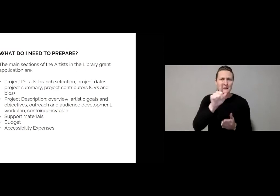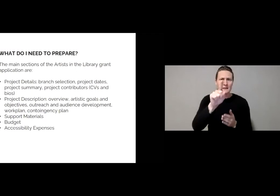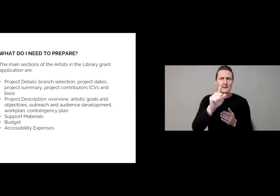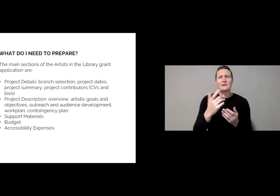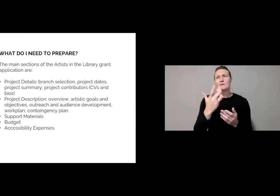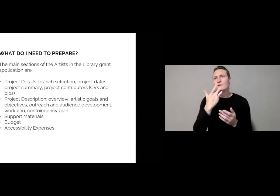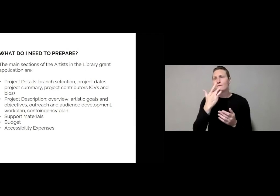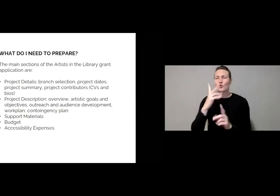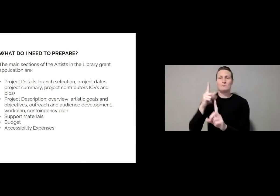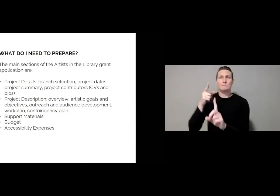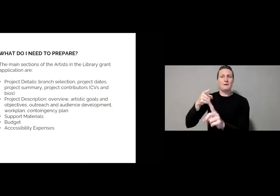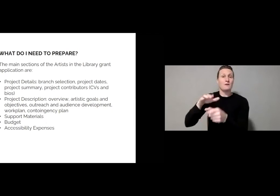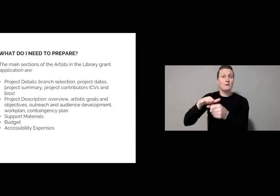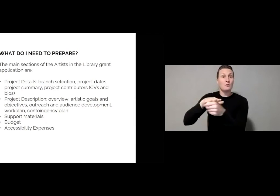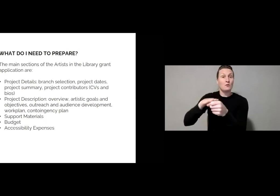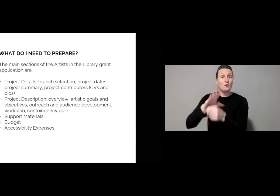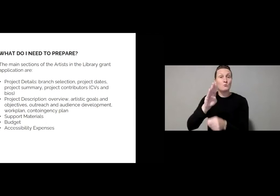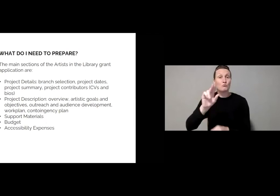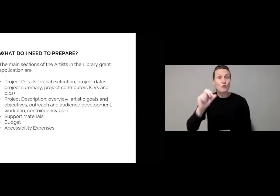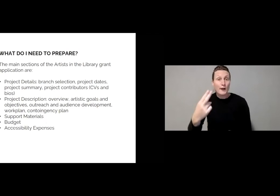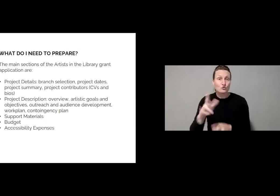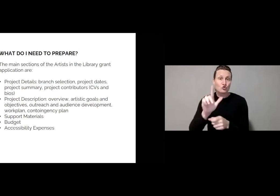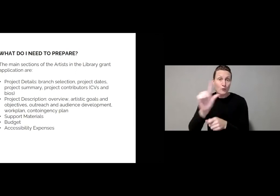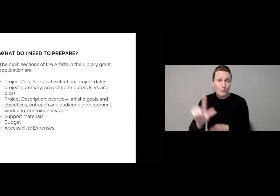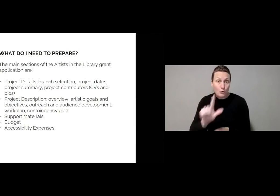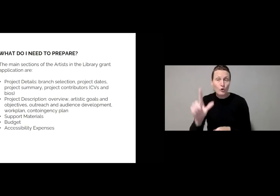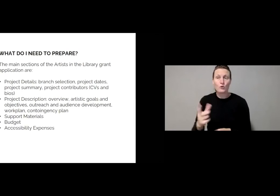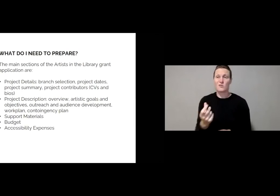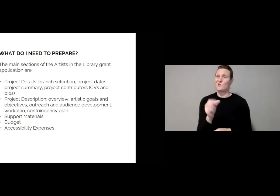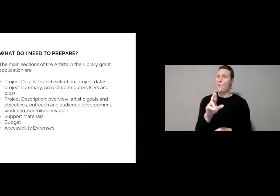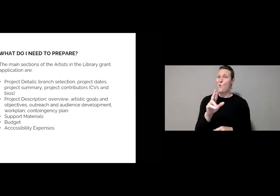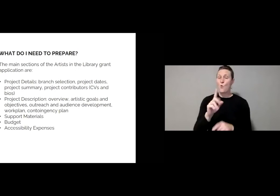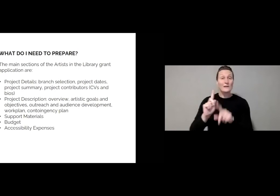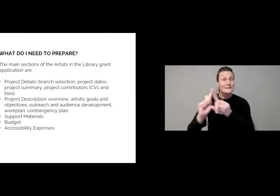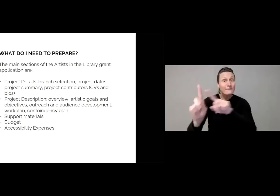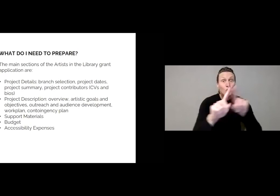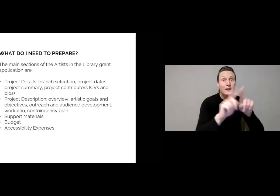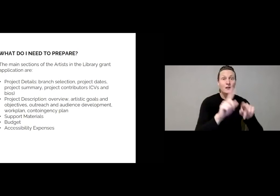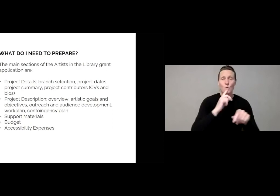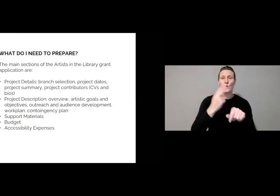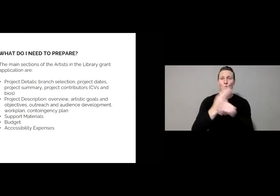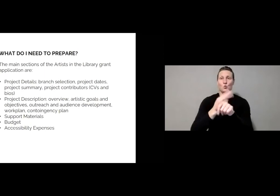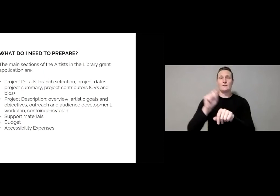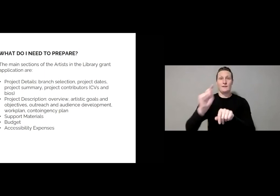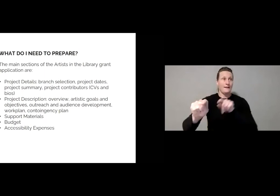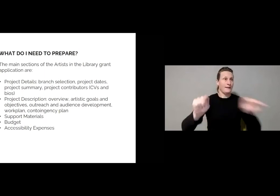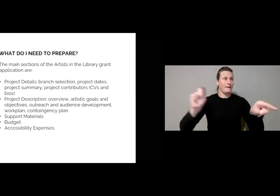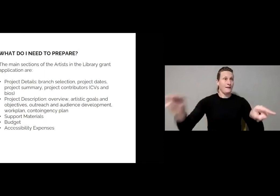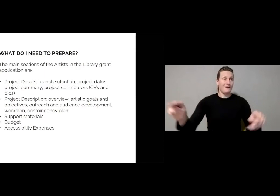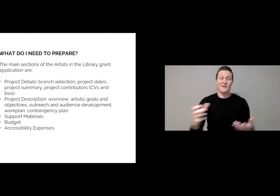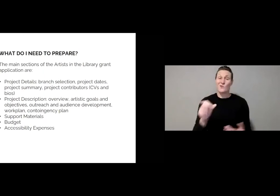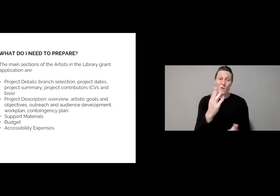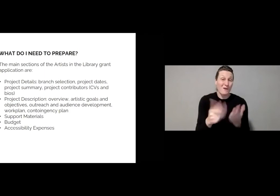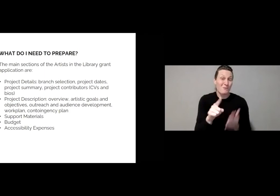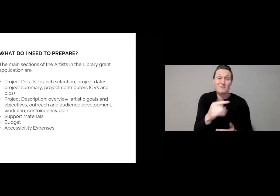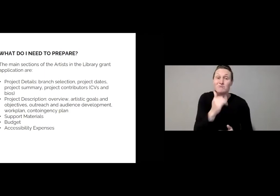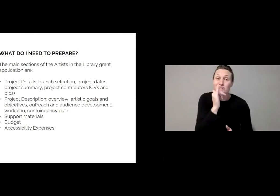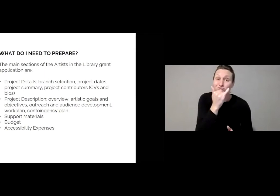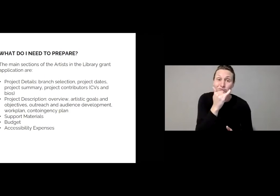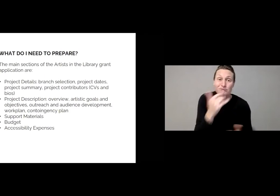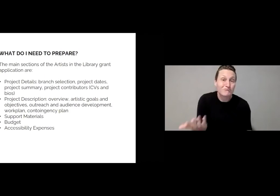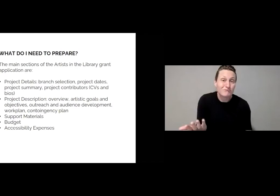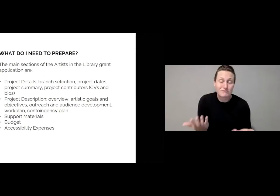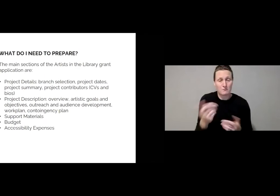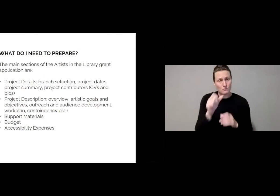branches. Maybe it doesn't matter which branch you get put in. Maybe your project is incredibly branch specific